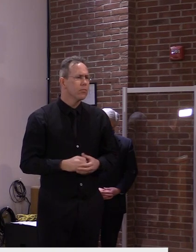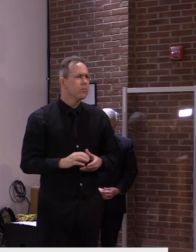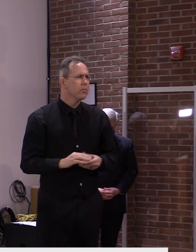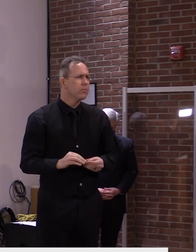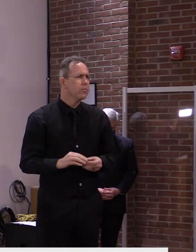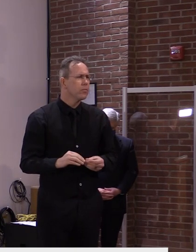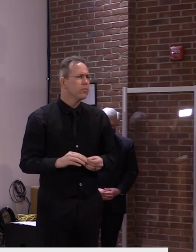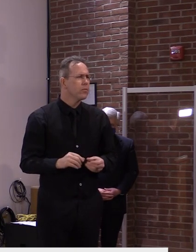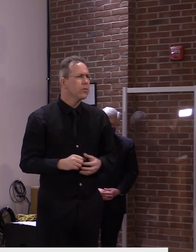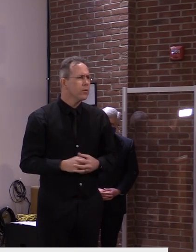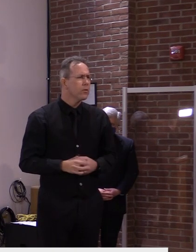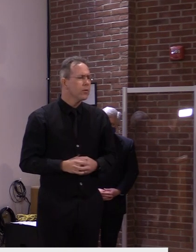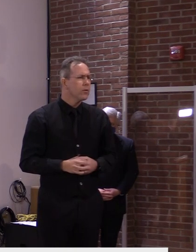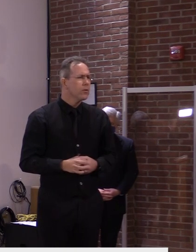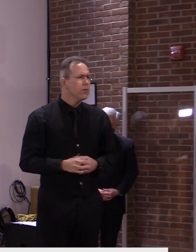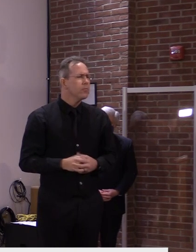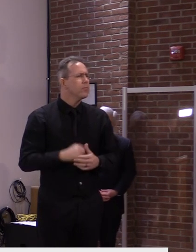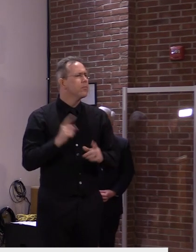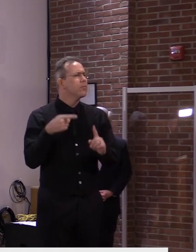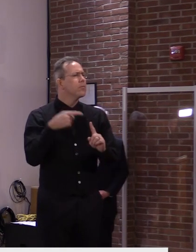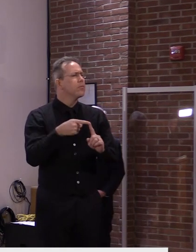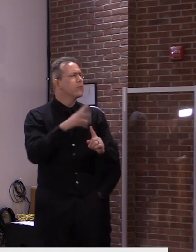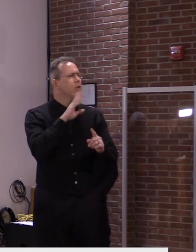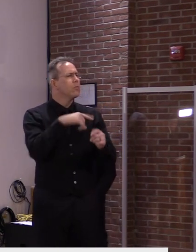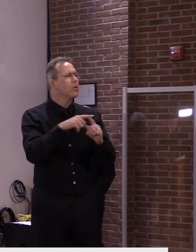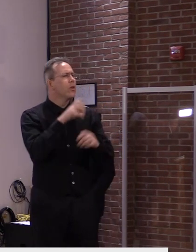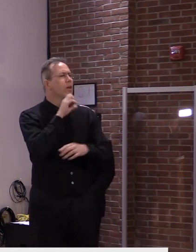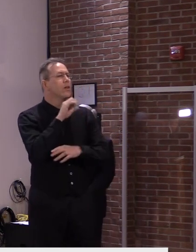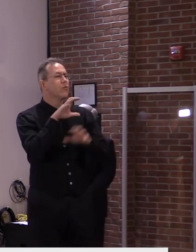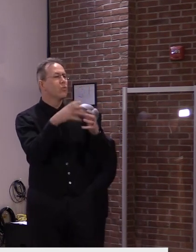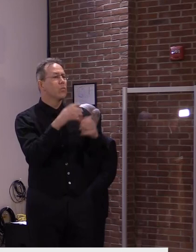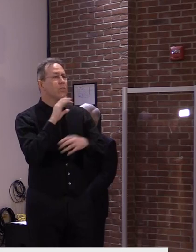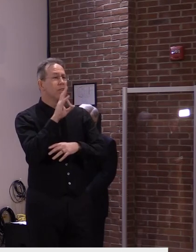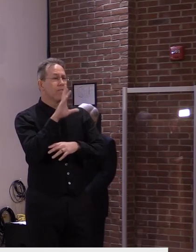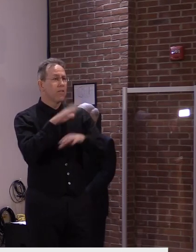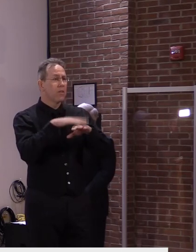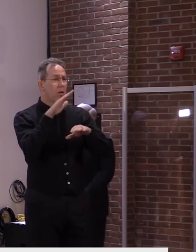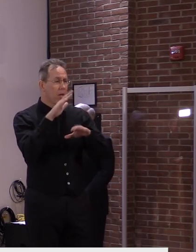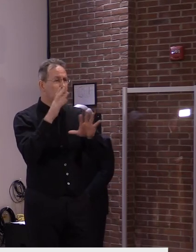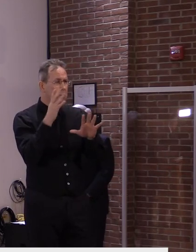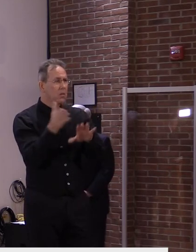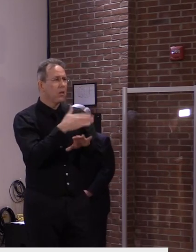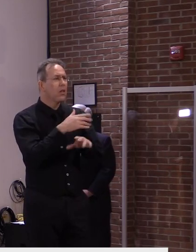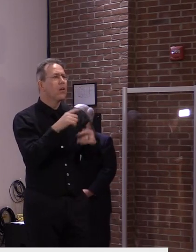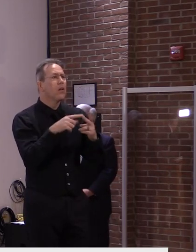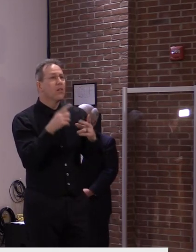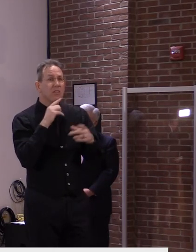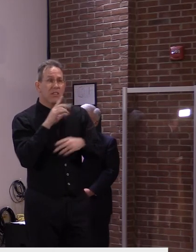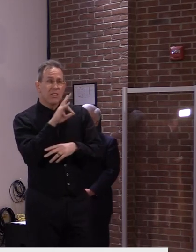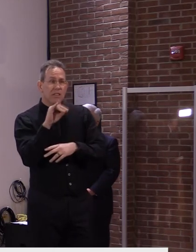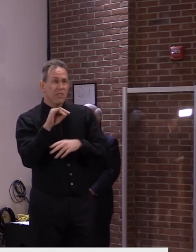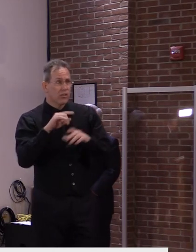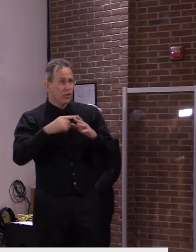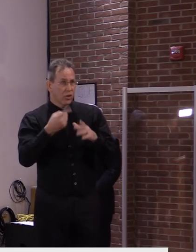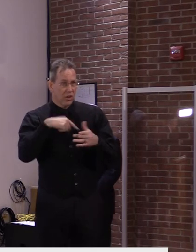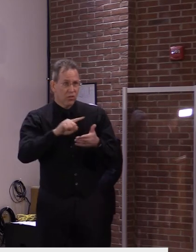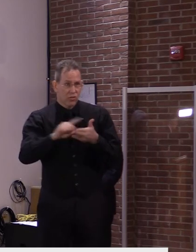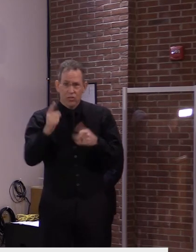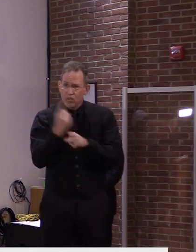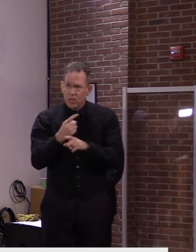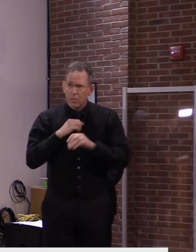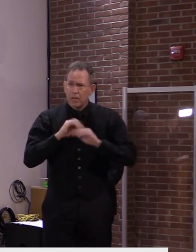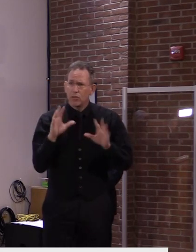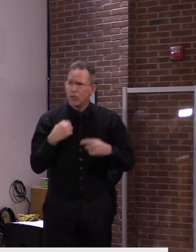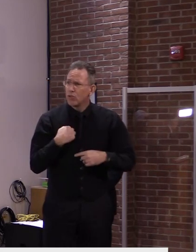appointment? Will those be starting next week, do you think? It's my understanding that yes, that would that could